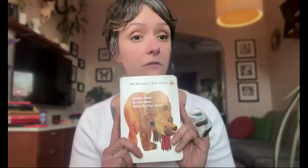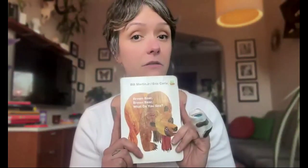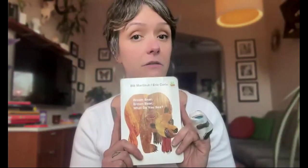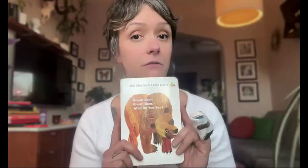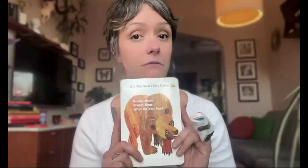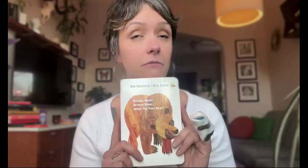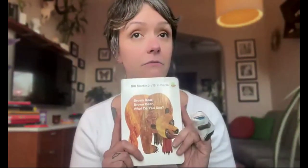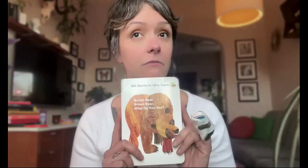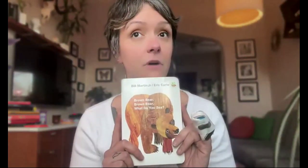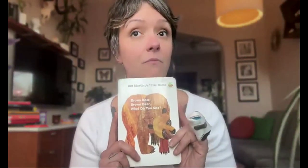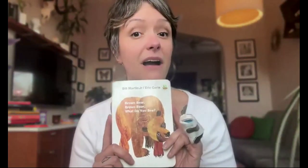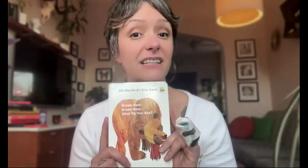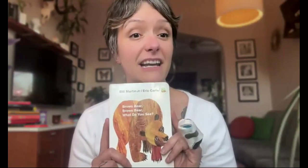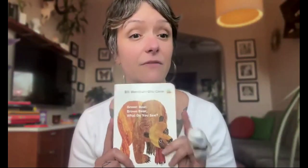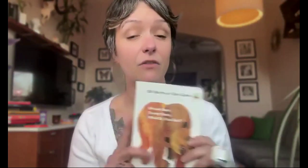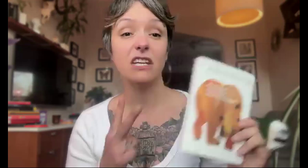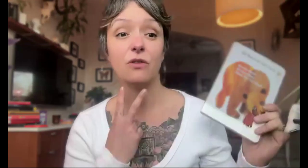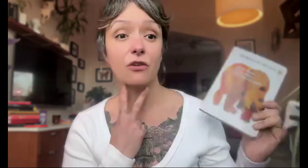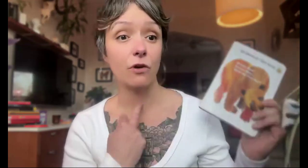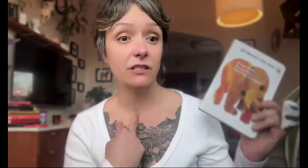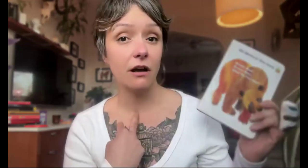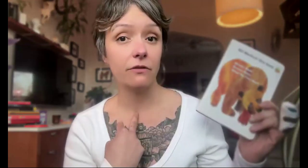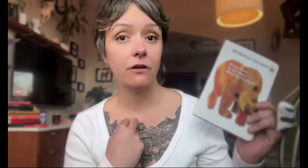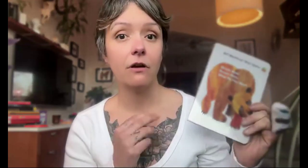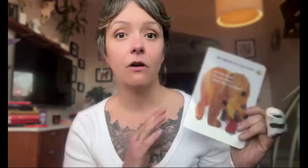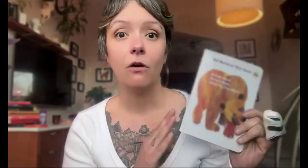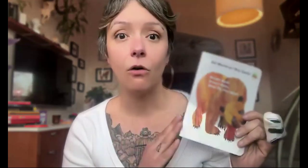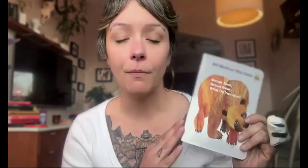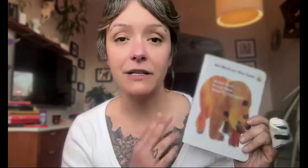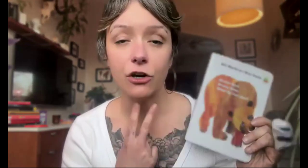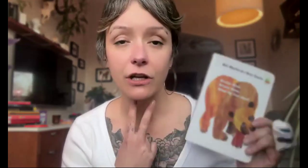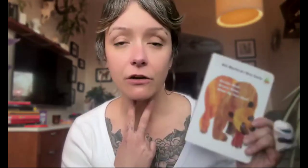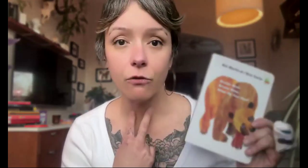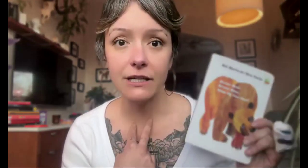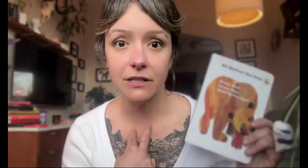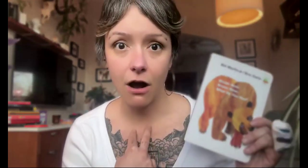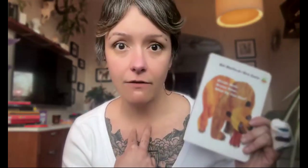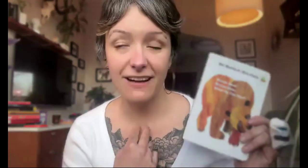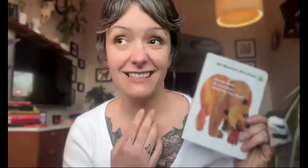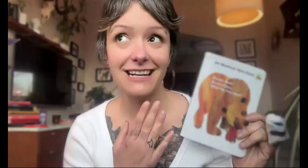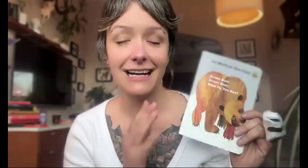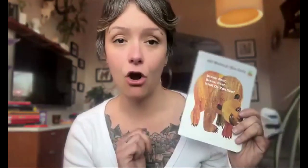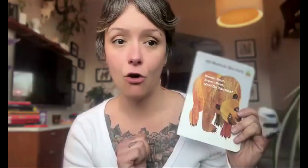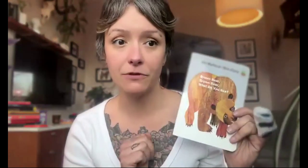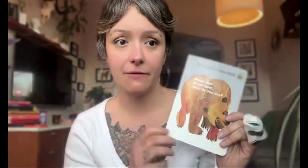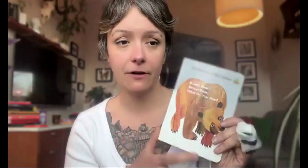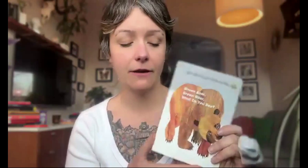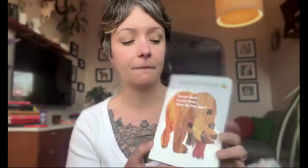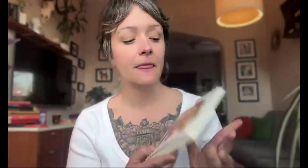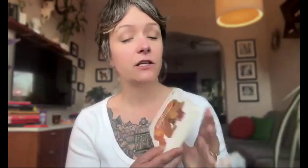things, by signing a few things with your voice off, or by turning your voice off and signing almost everything. So